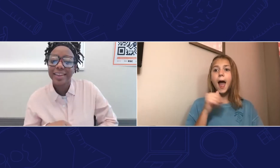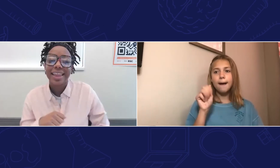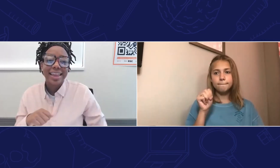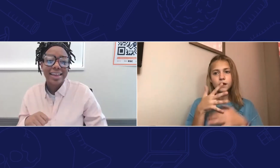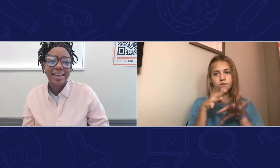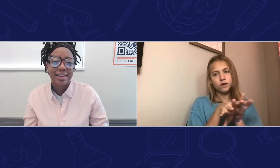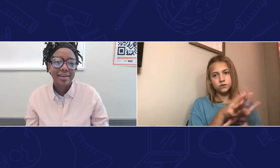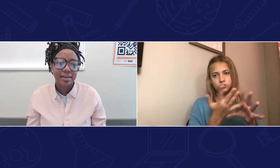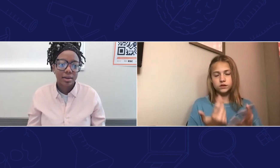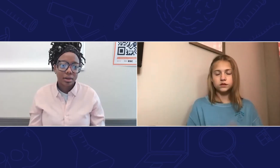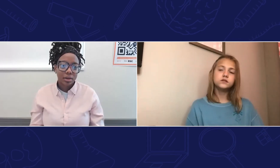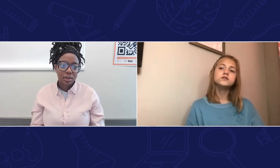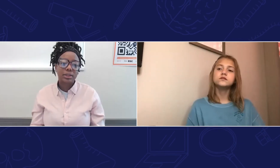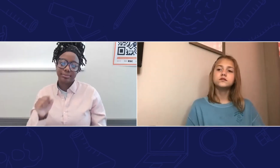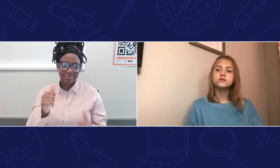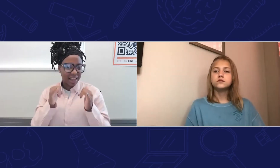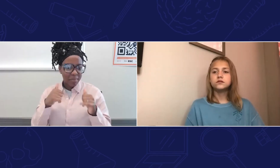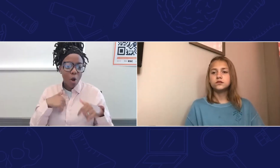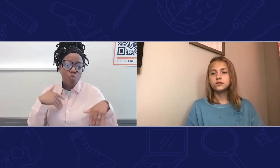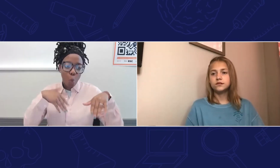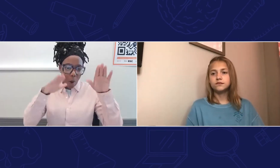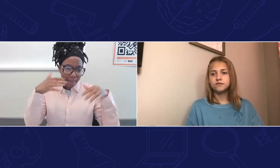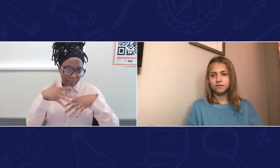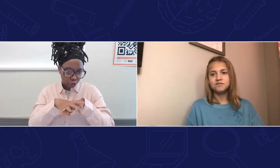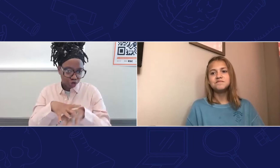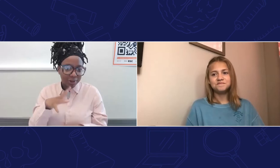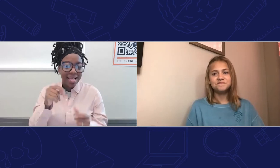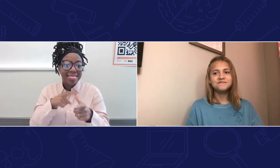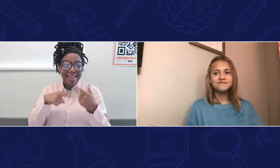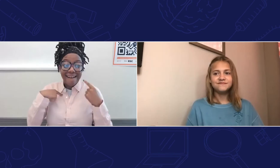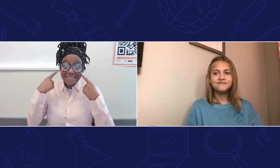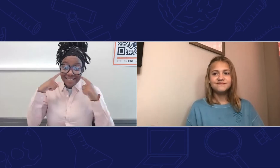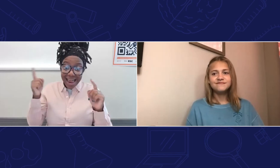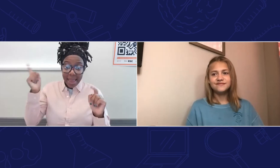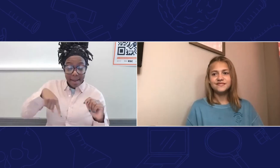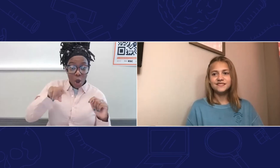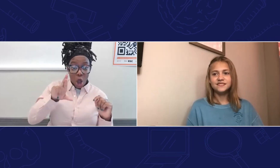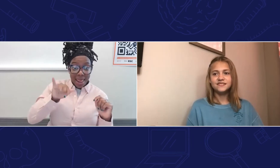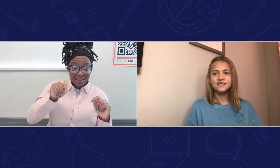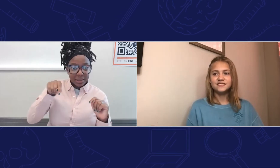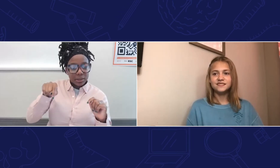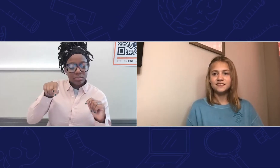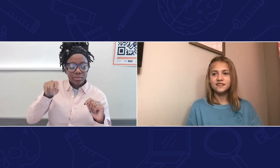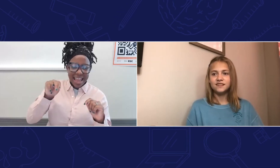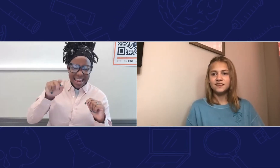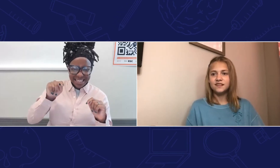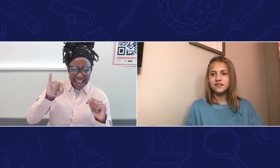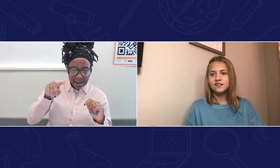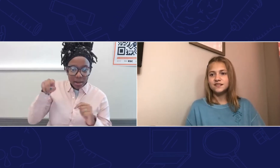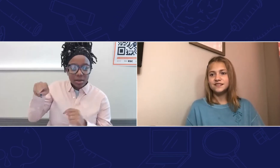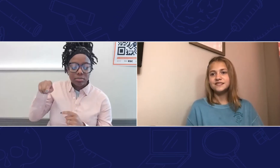I am mainstreamed. Same here. I grew up mainstreamed. And then I came to RIT NCID,